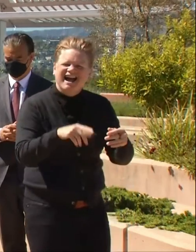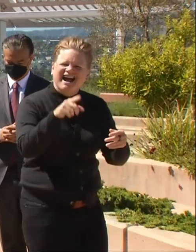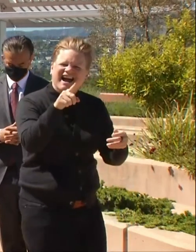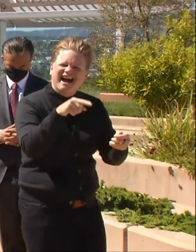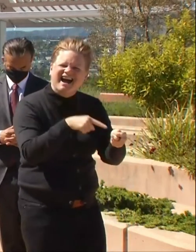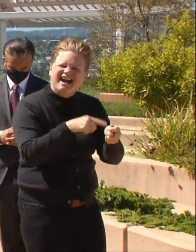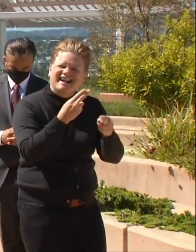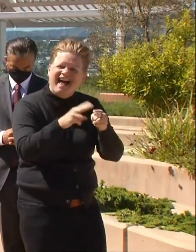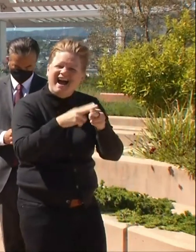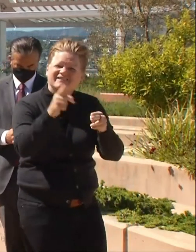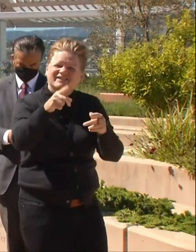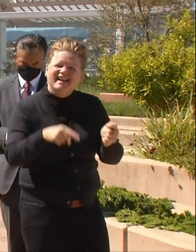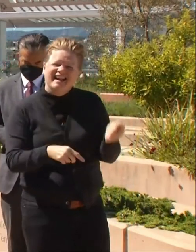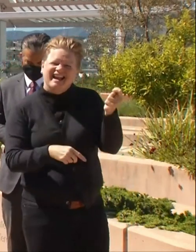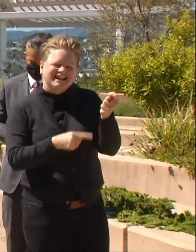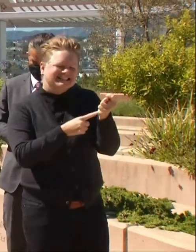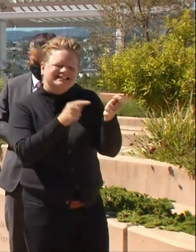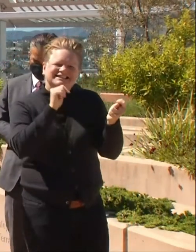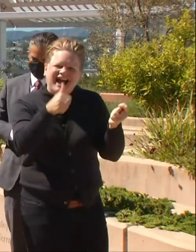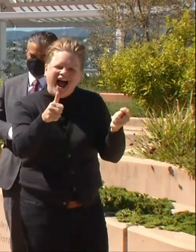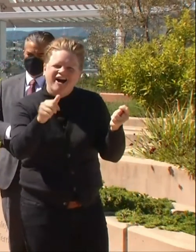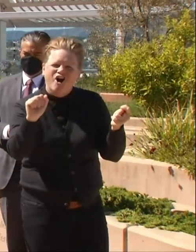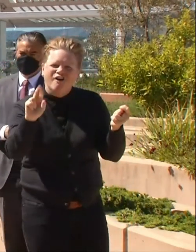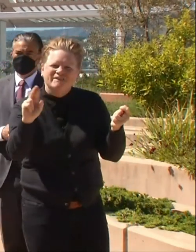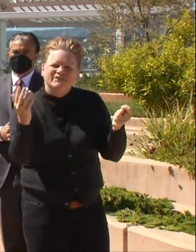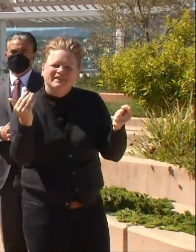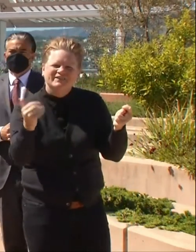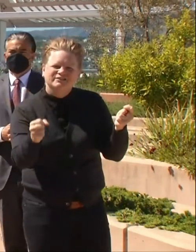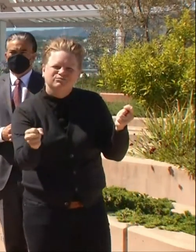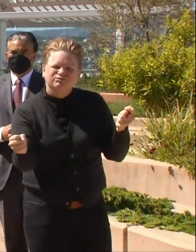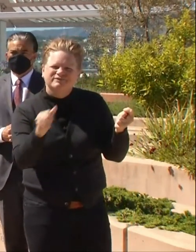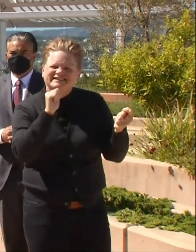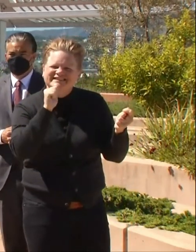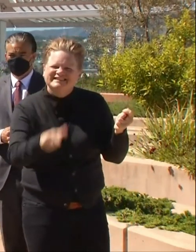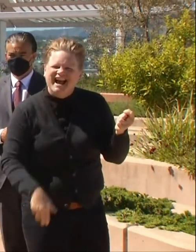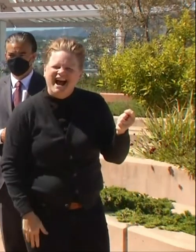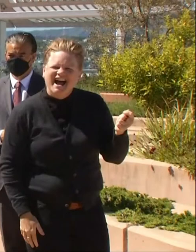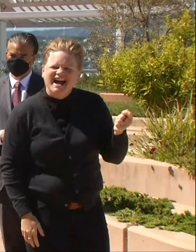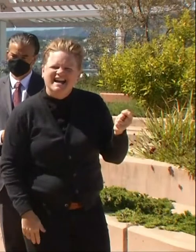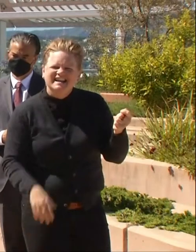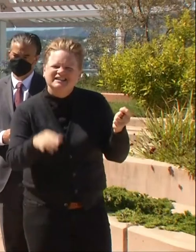over 600 mass shootings in the United States. So far this year, we've had 260,